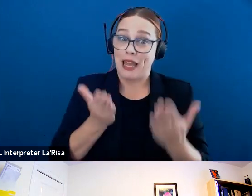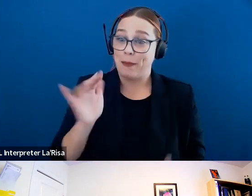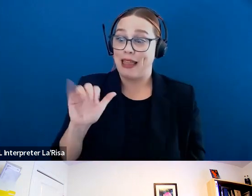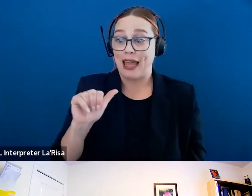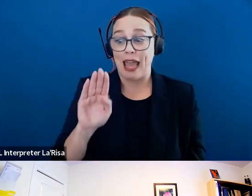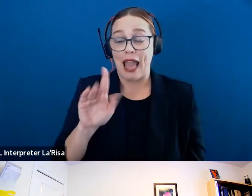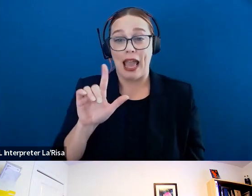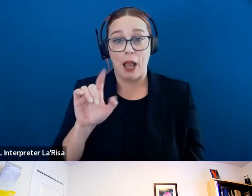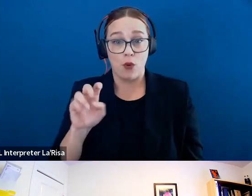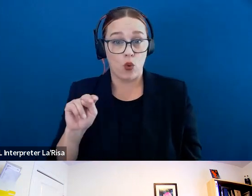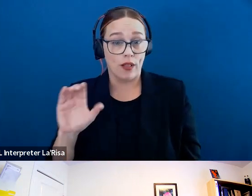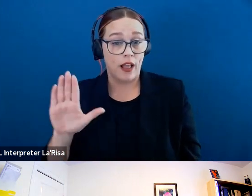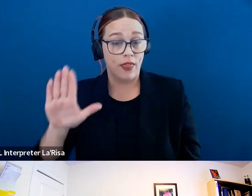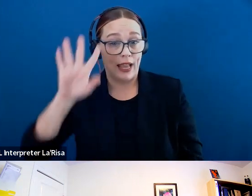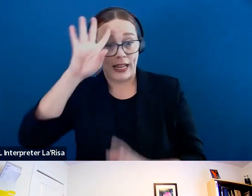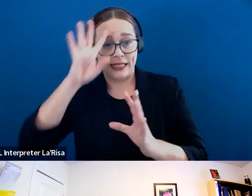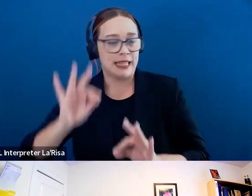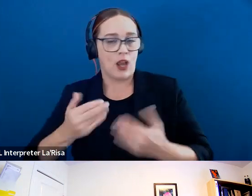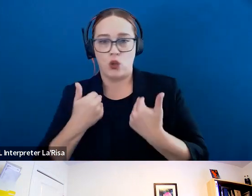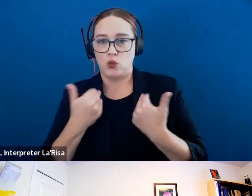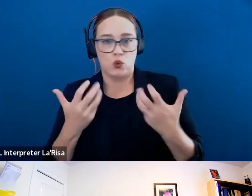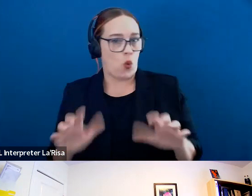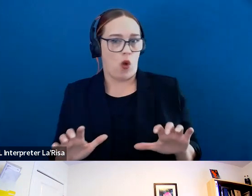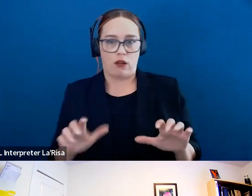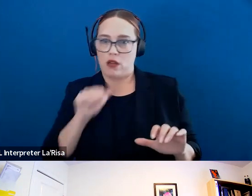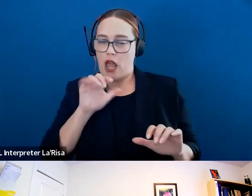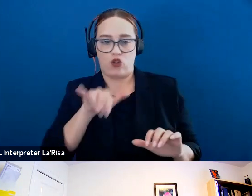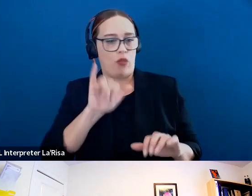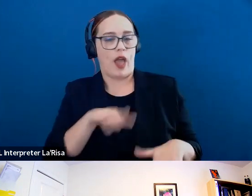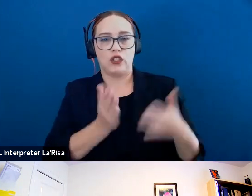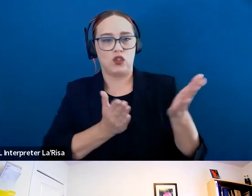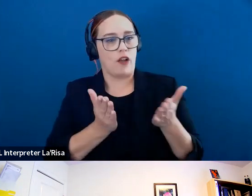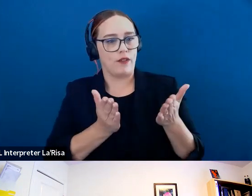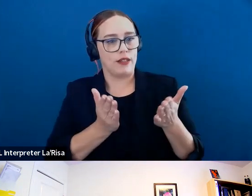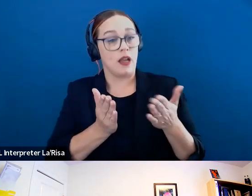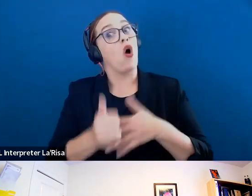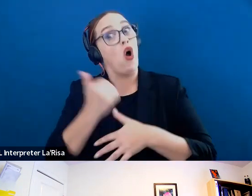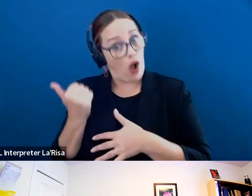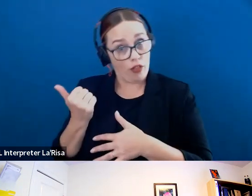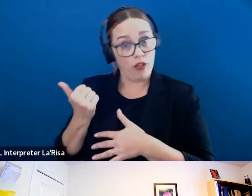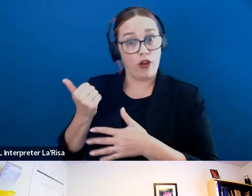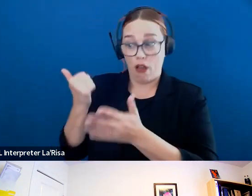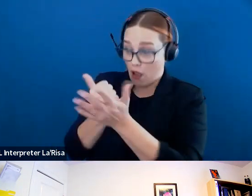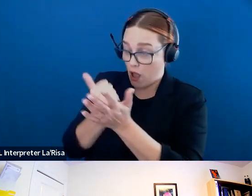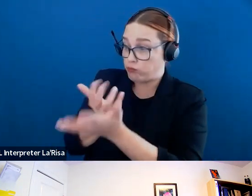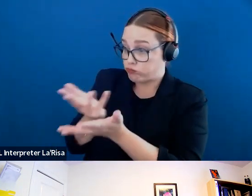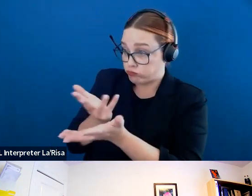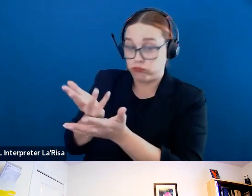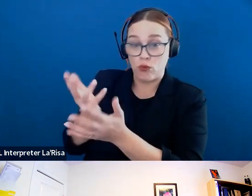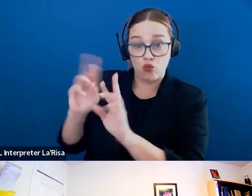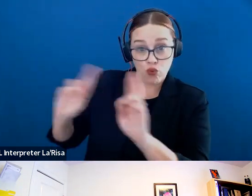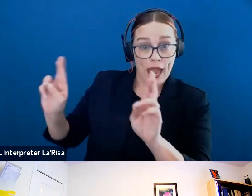decision not to do that service. We do all kinds of programming around getting somebody ready for work, and we do a lot